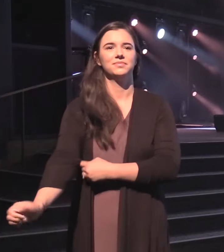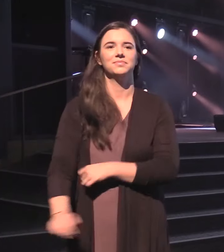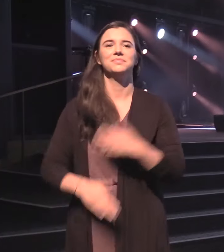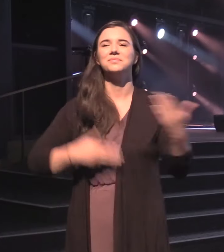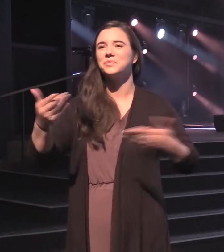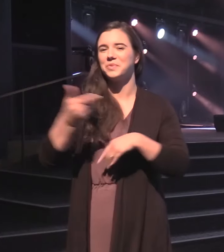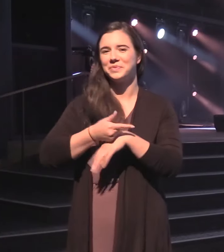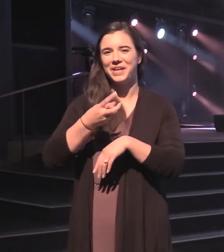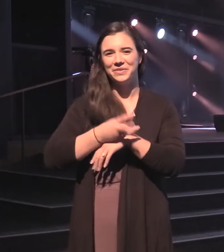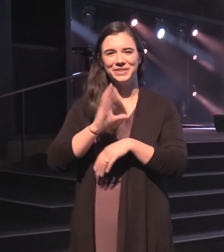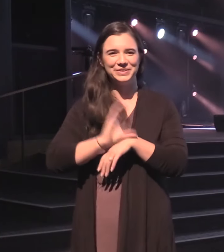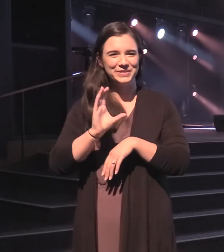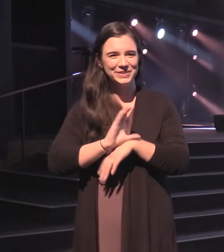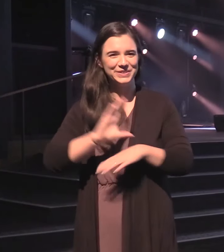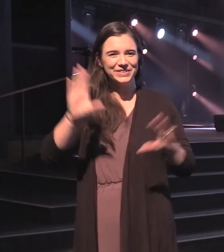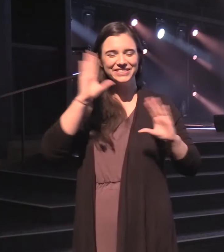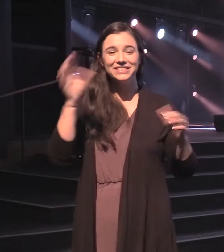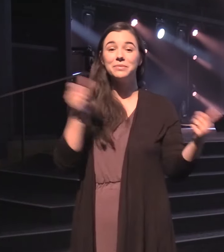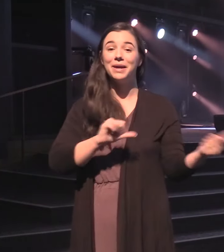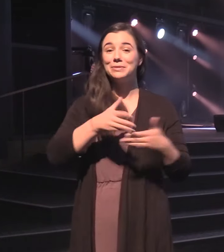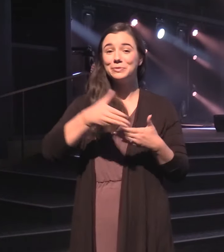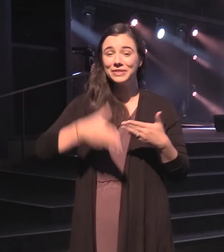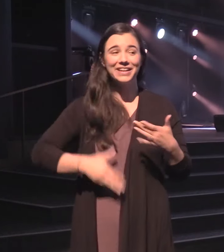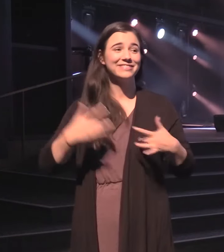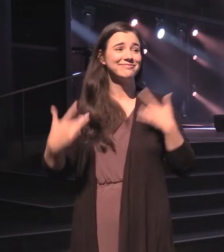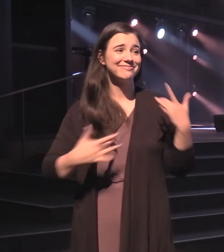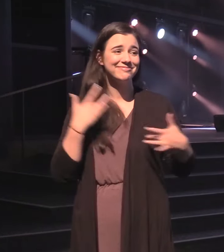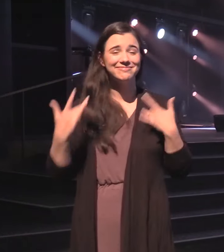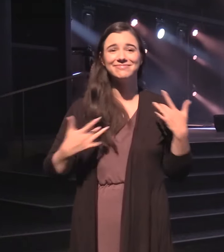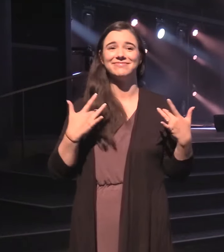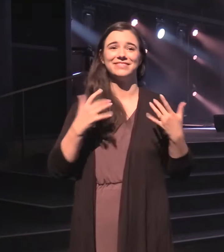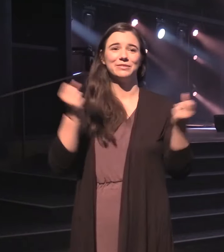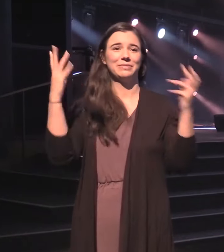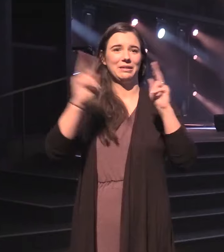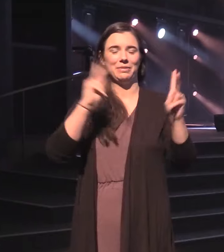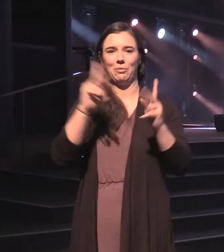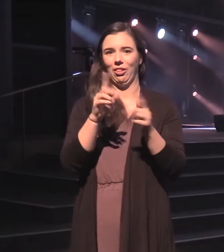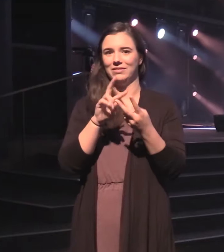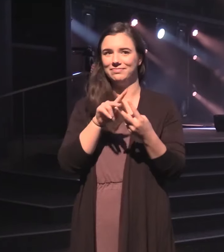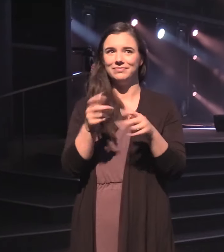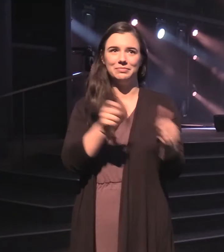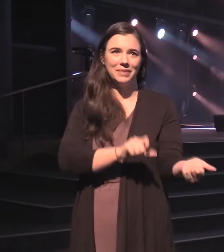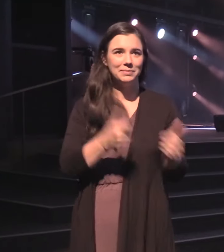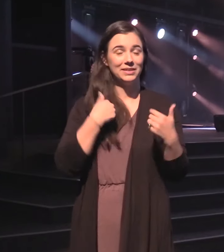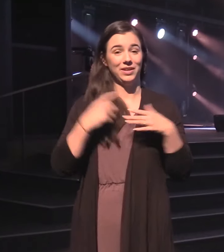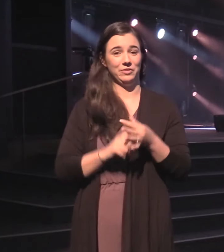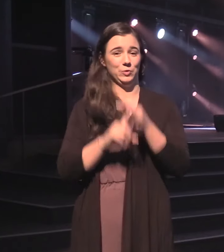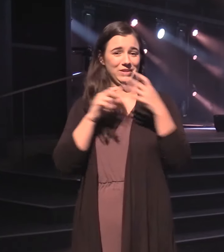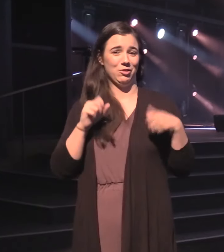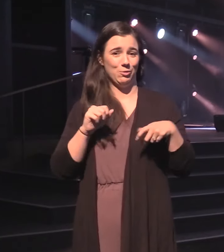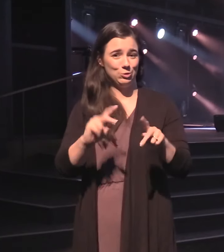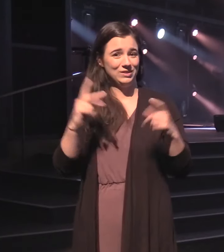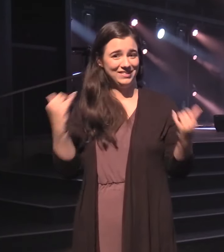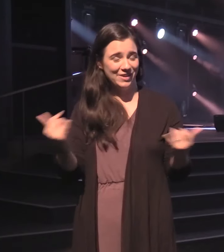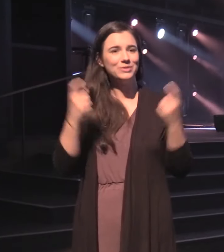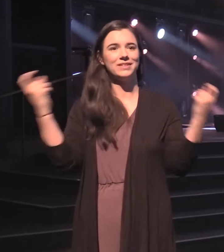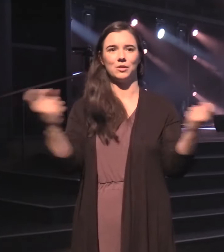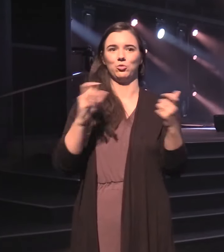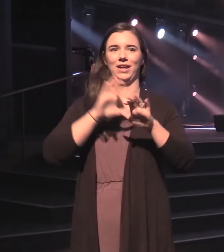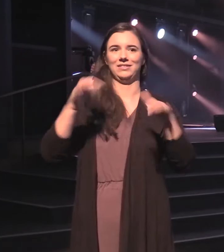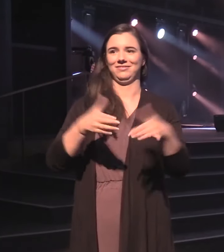Well, welcome to Gateway Church. It's baptism weekend, and we're so excited because so many people are getting baptized, but we have the unique opportunity to celebrate as a